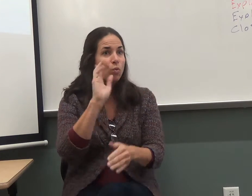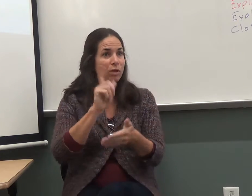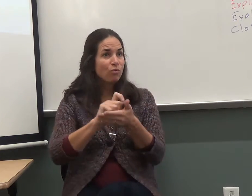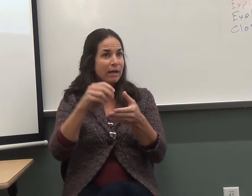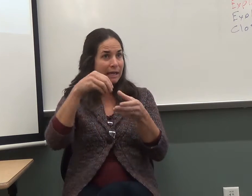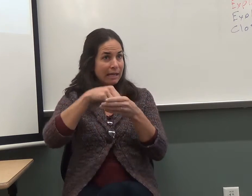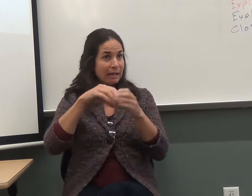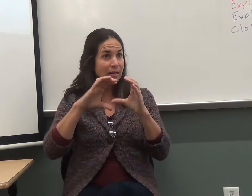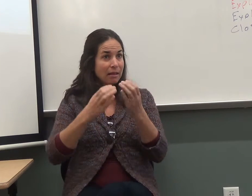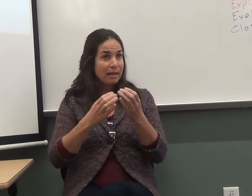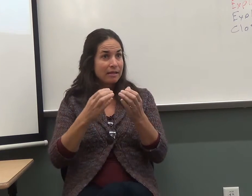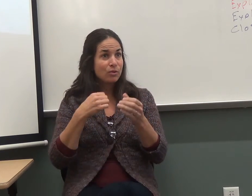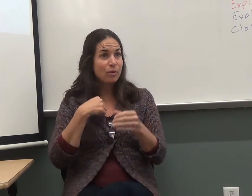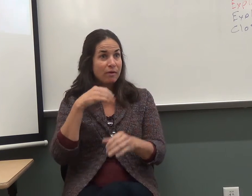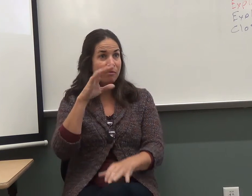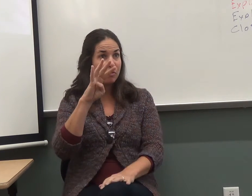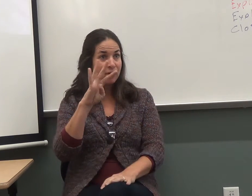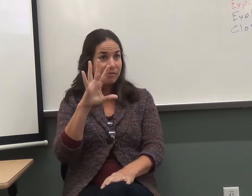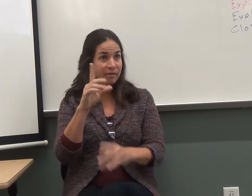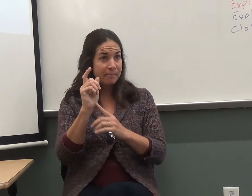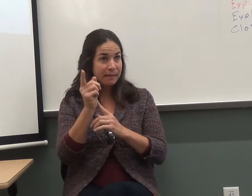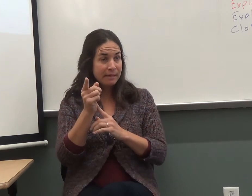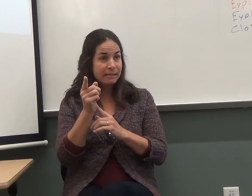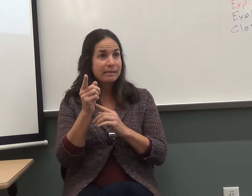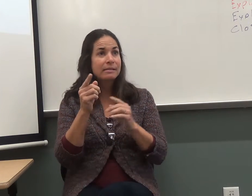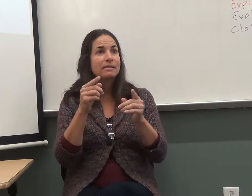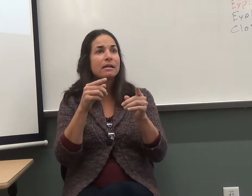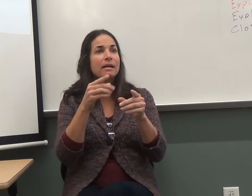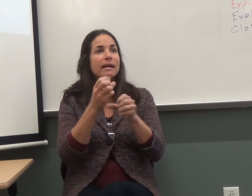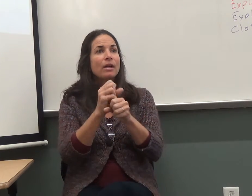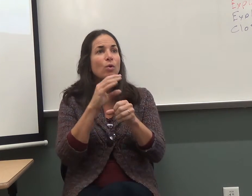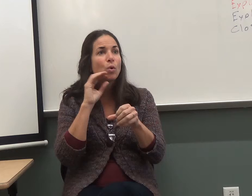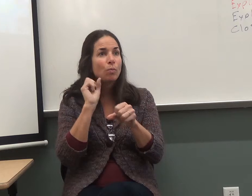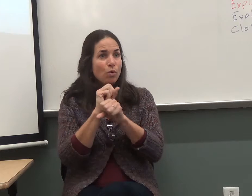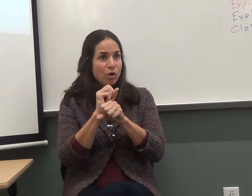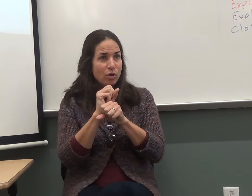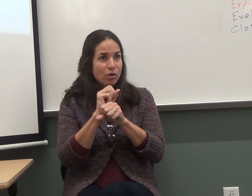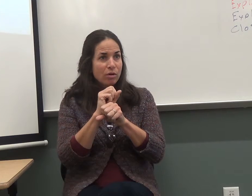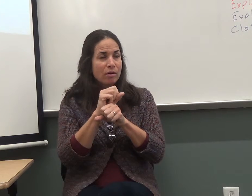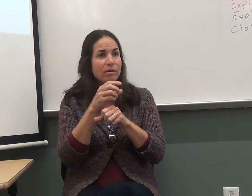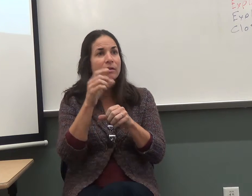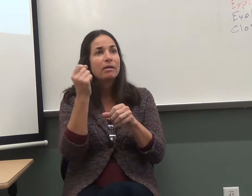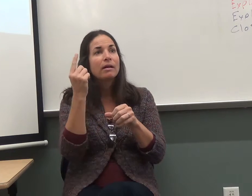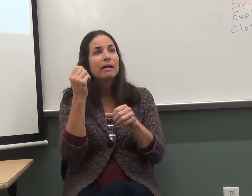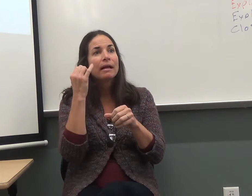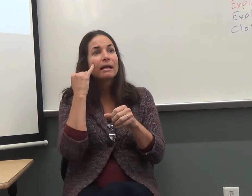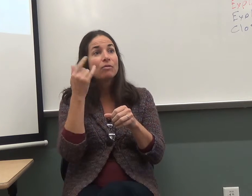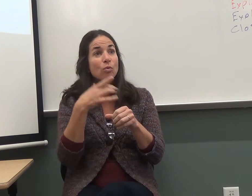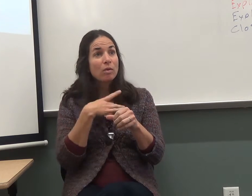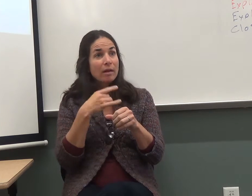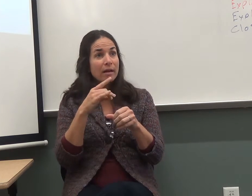If your topic sentence is one that you like about